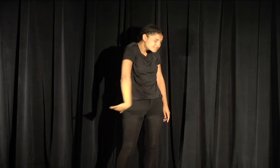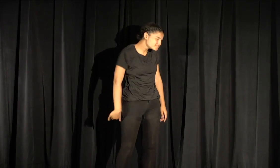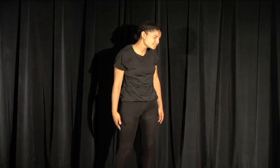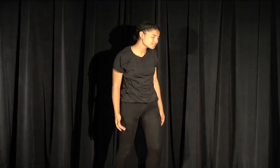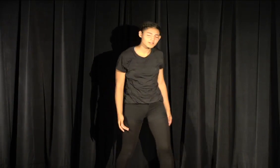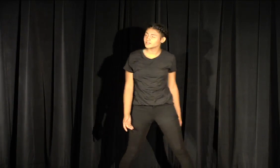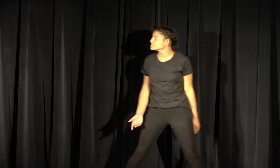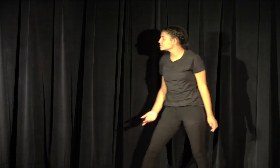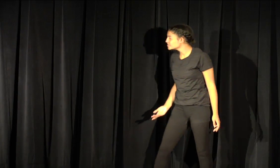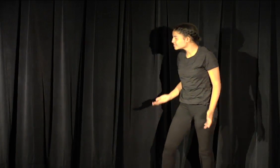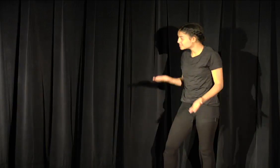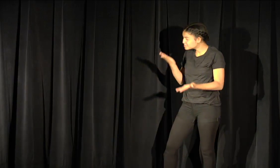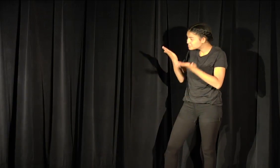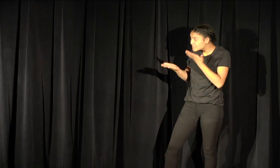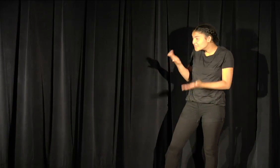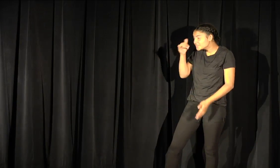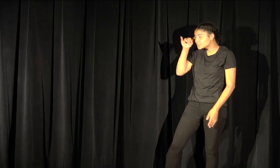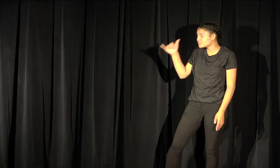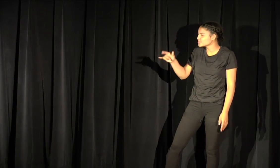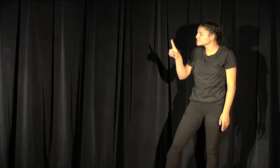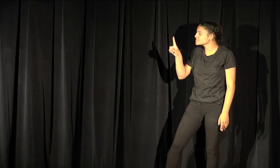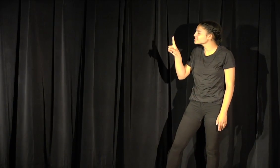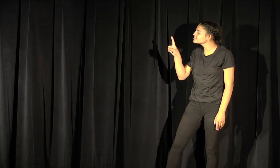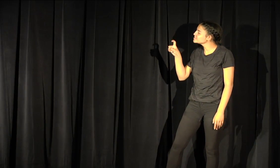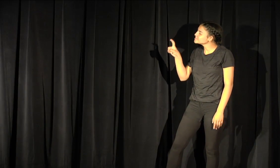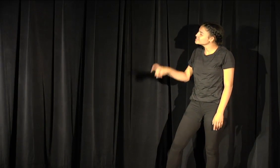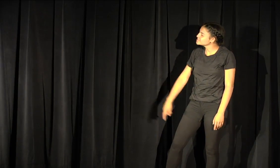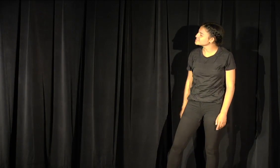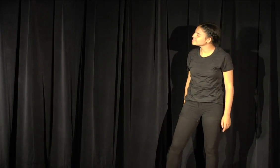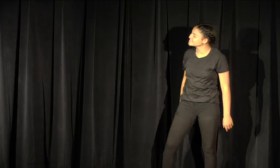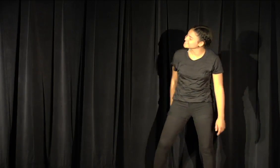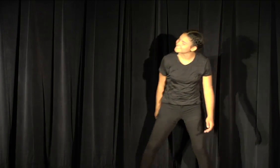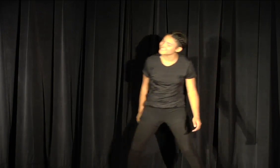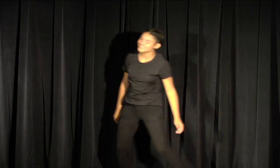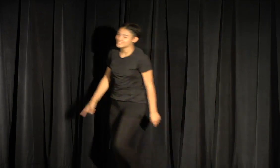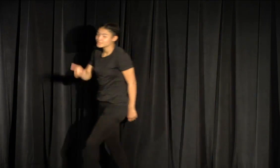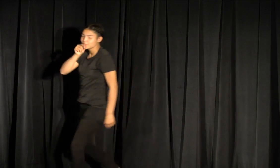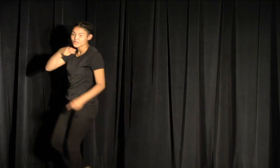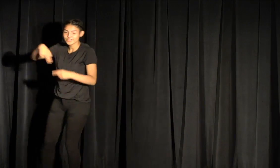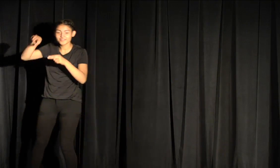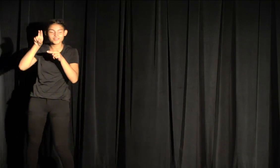I don't think I want to taste July anymore. Maybe forever?